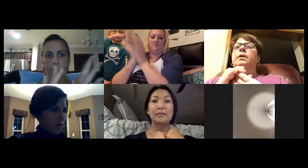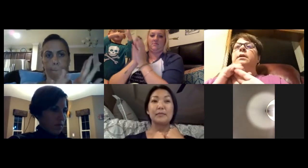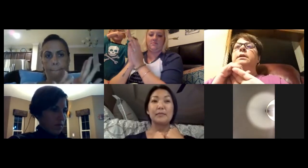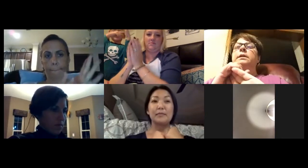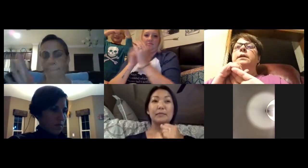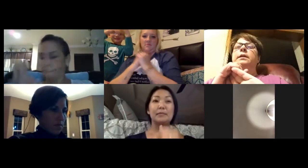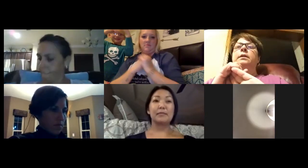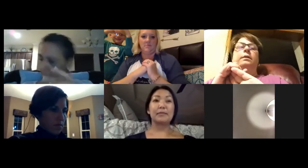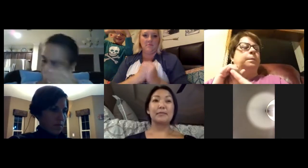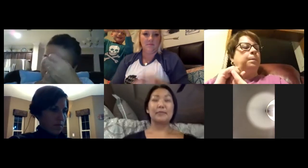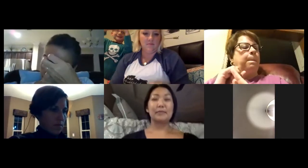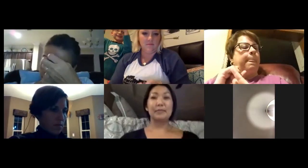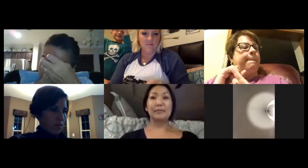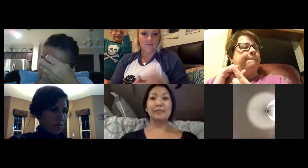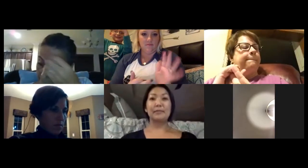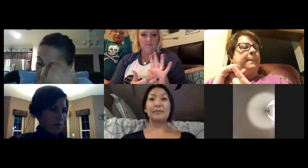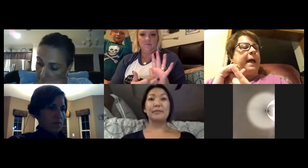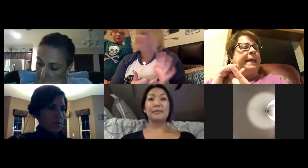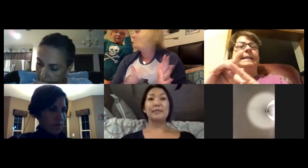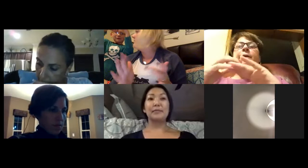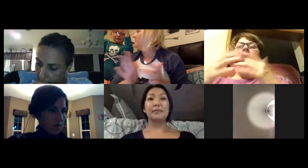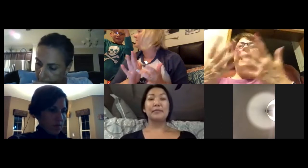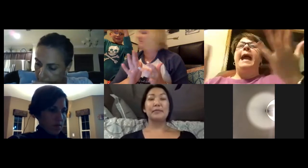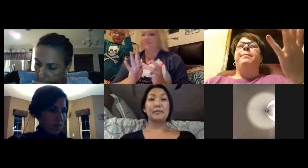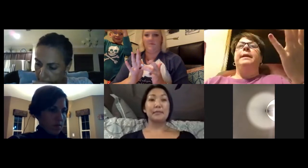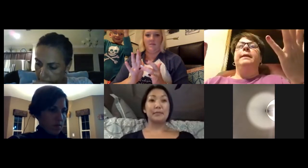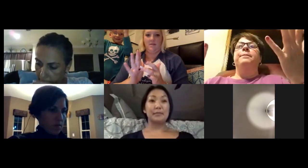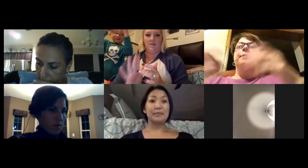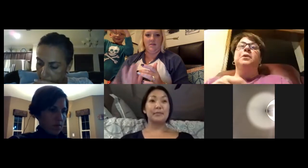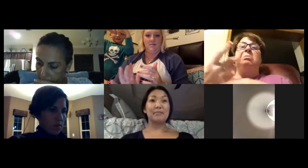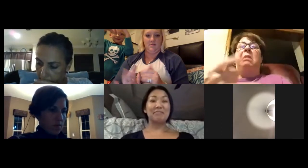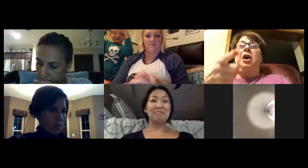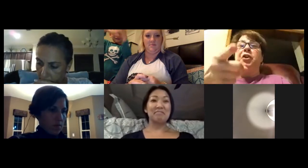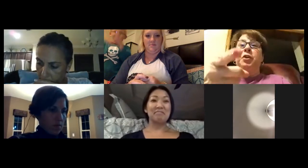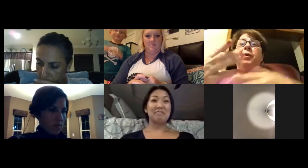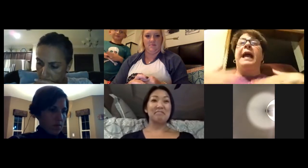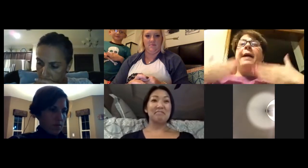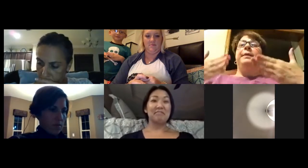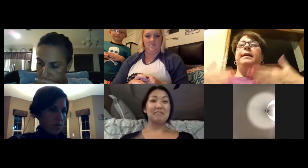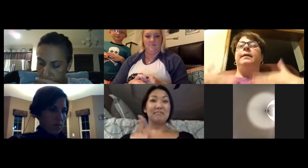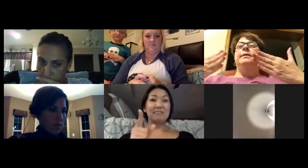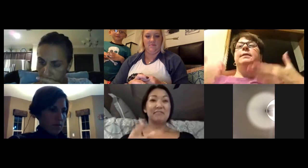let's see. I had down happy. Are you happy? This is